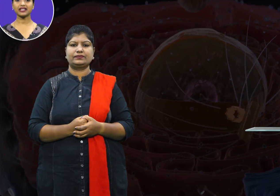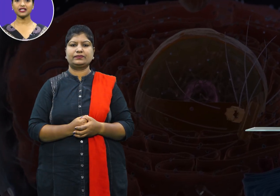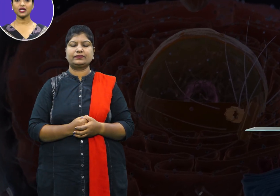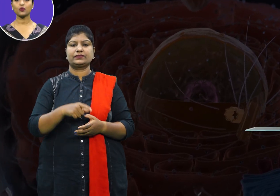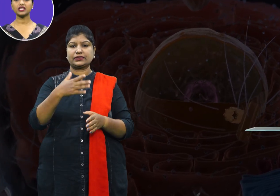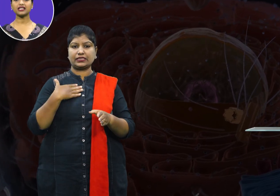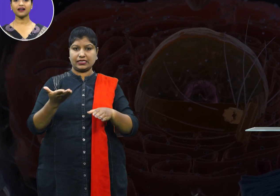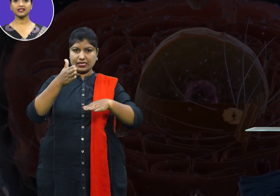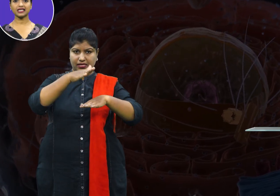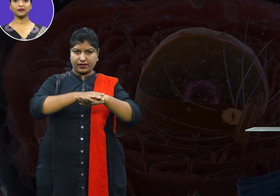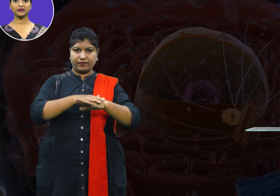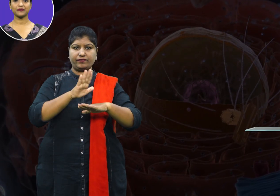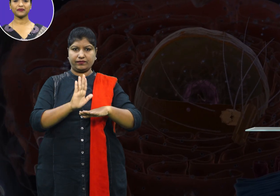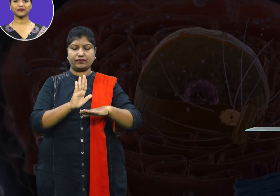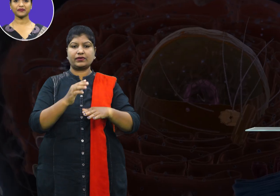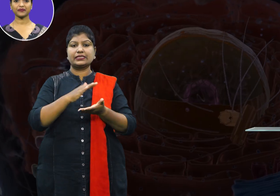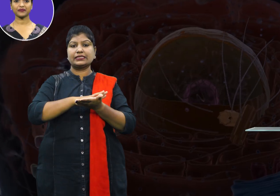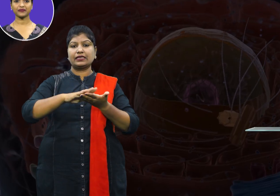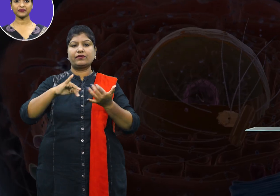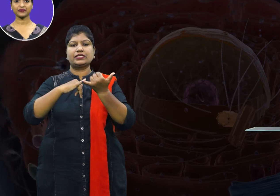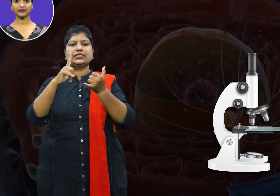Cover it with a cover slip